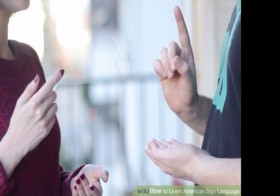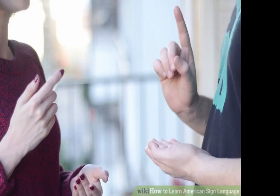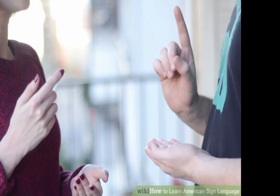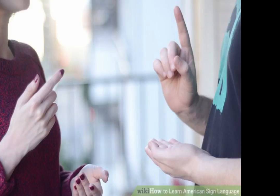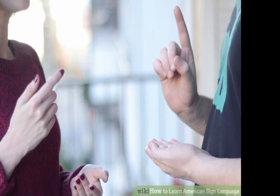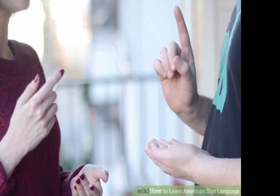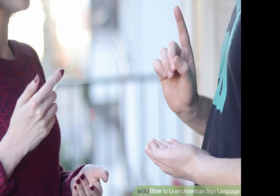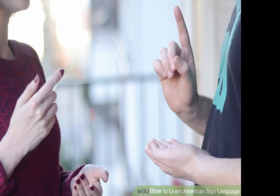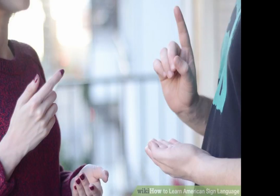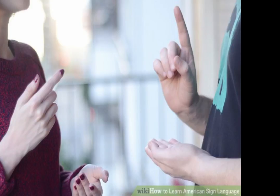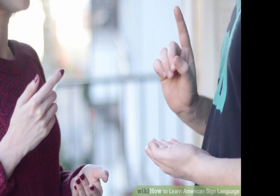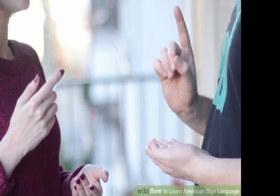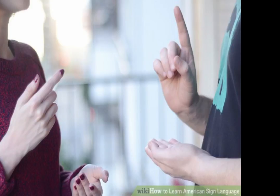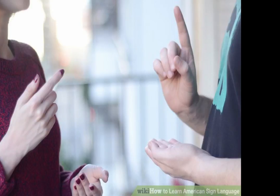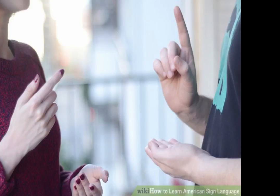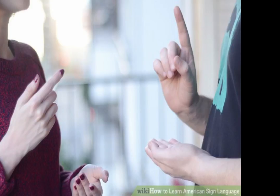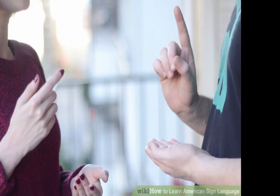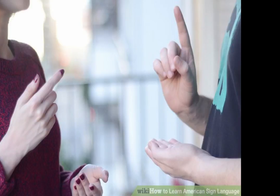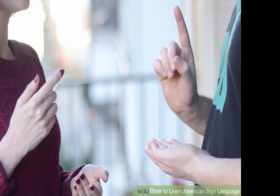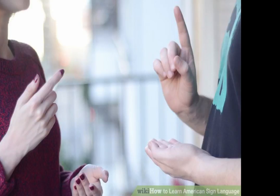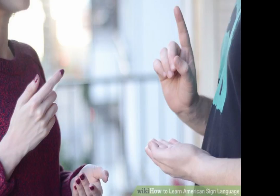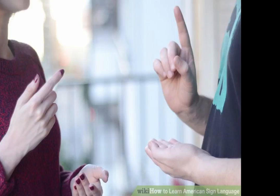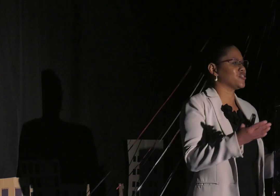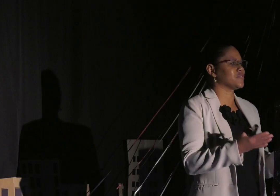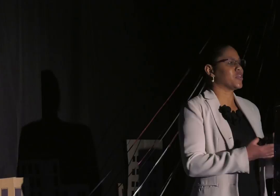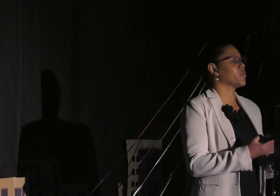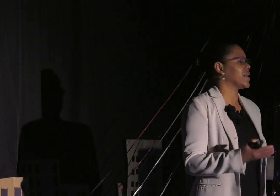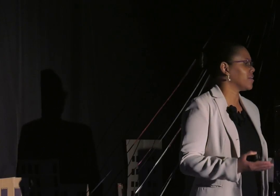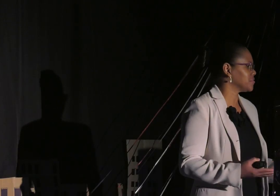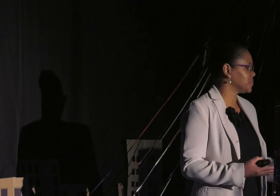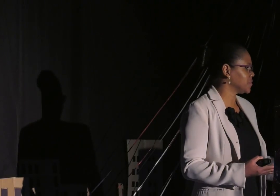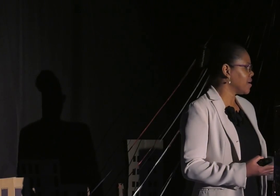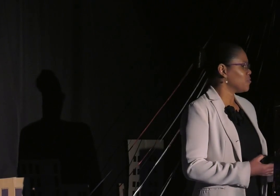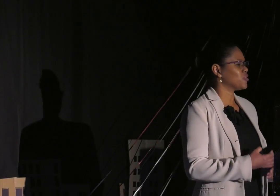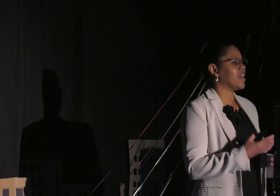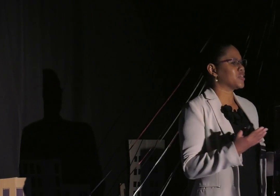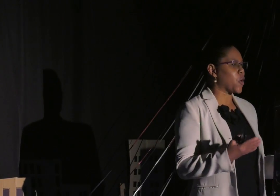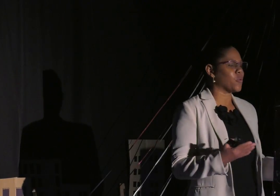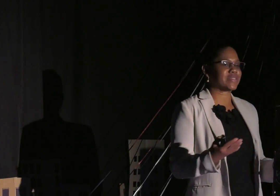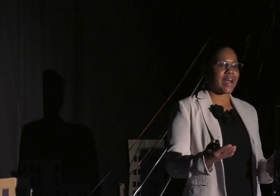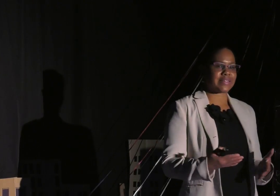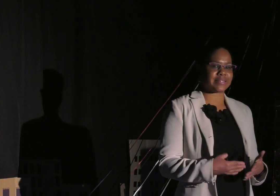language. I know here our Spanish students have sessions of 1.5 hours. Usually after 1 hour, we start getting